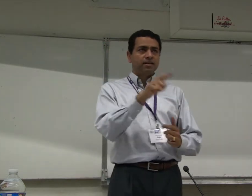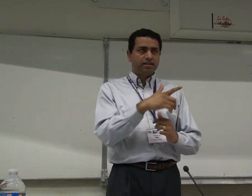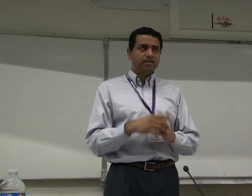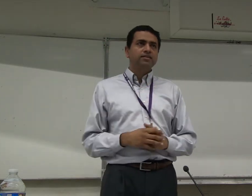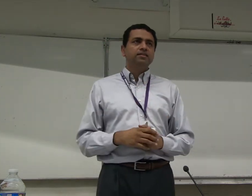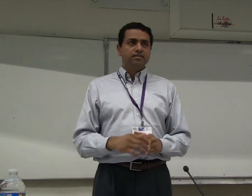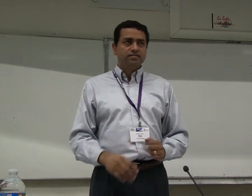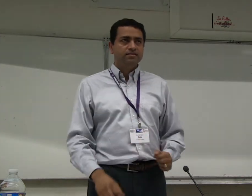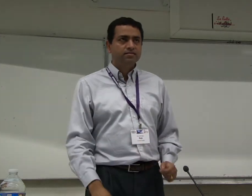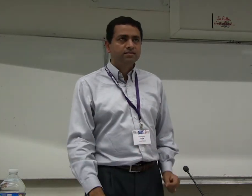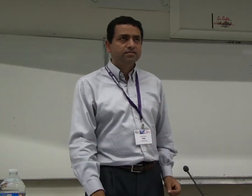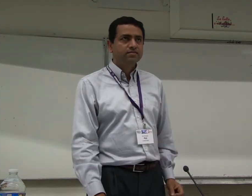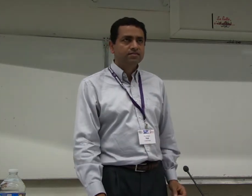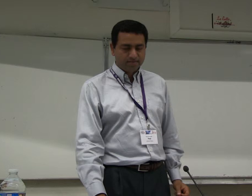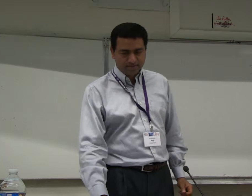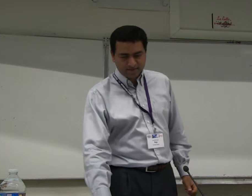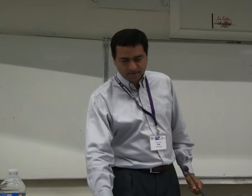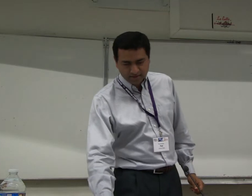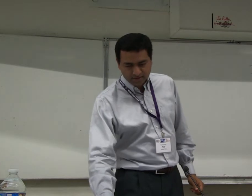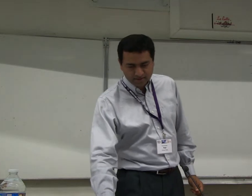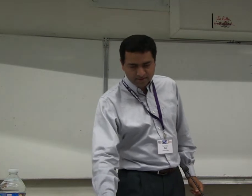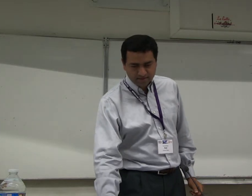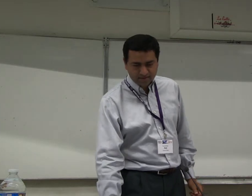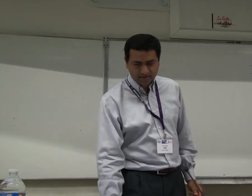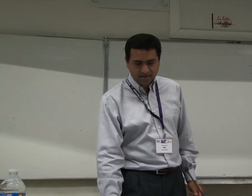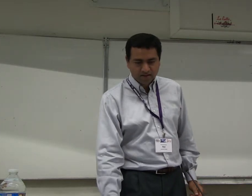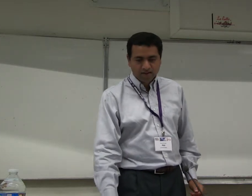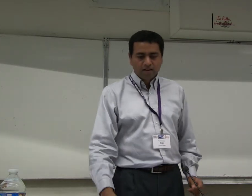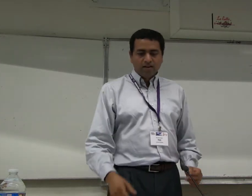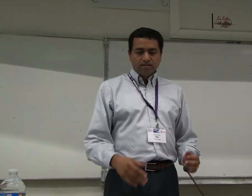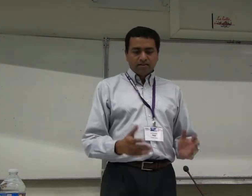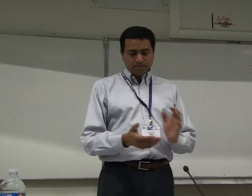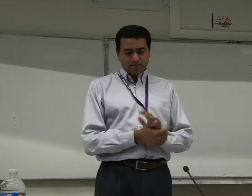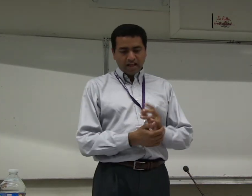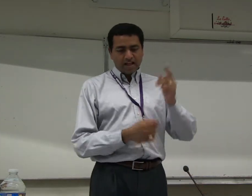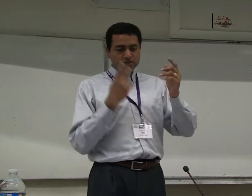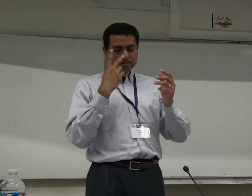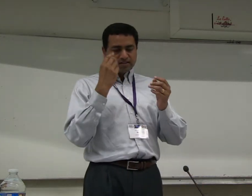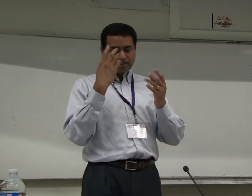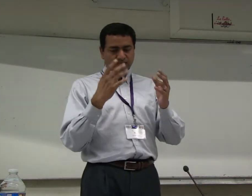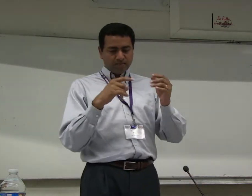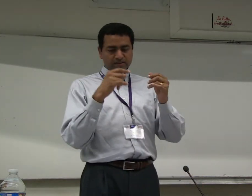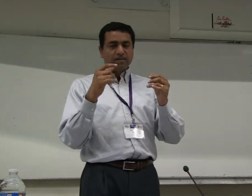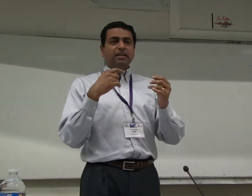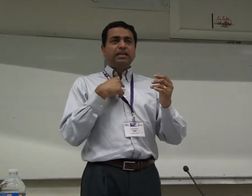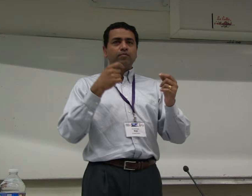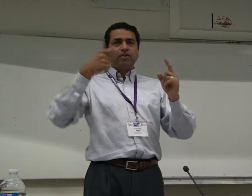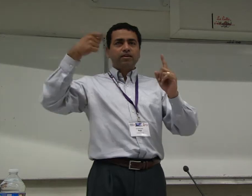stream, i.e. it's in a haptic form, then it's a little bit easier for us to go back and forth, and that's the approach that we